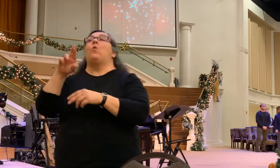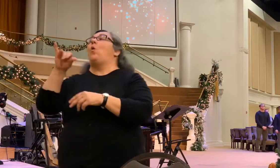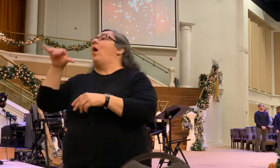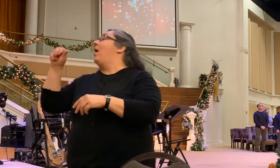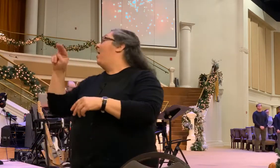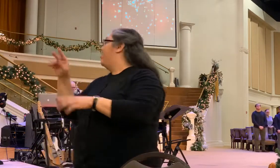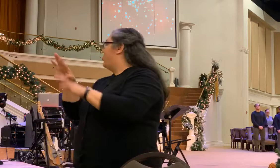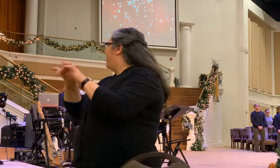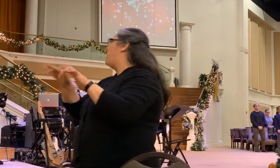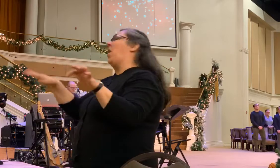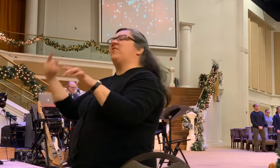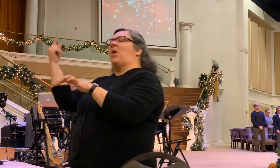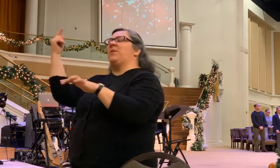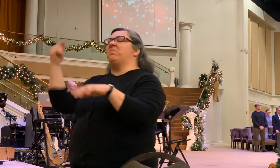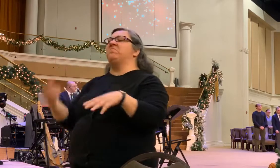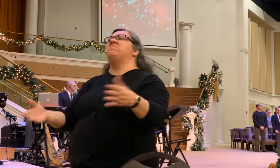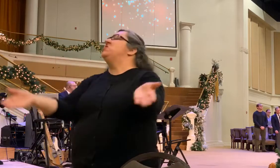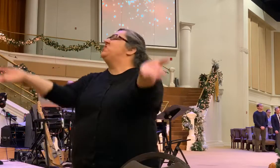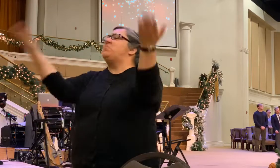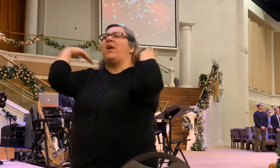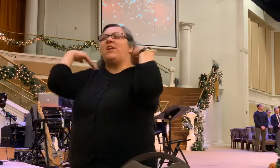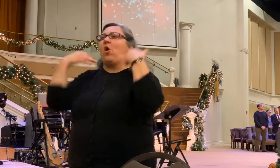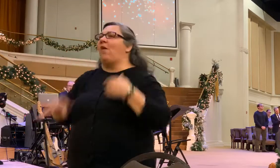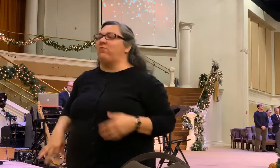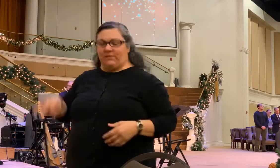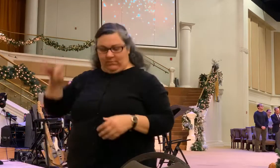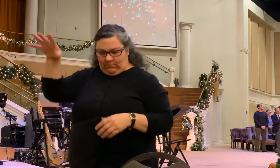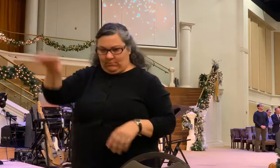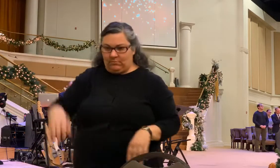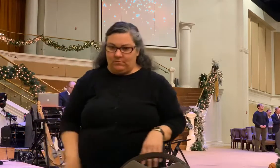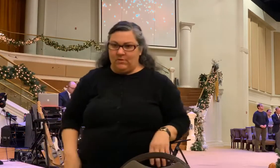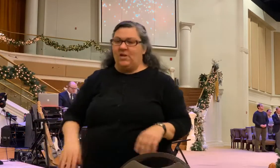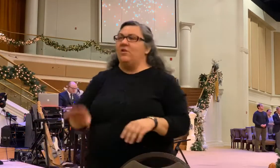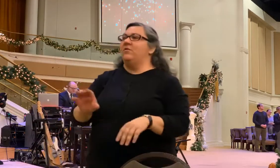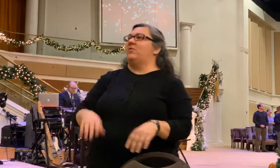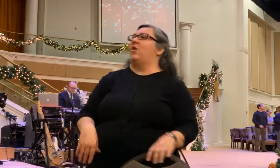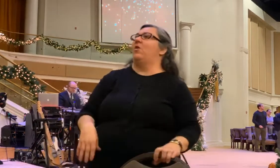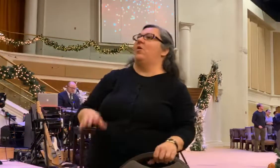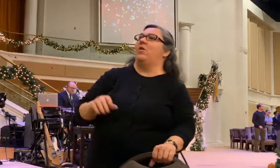play something and bring your offering right now. This is a Christmas offering. We're going to give a gift.